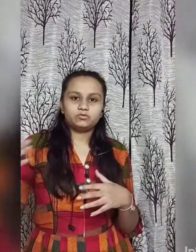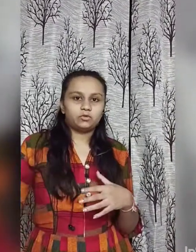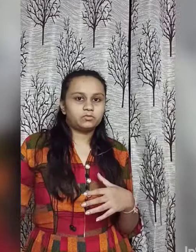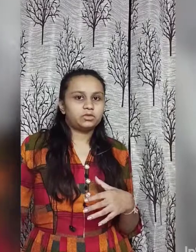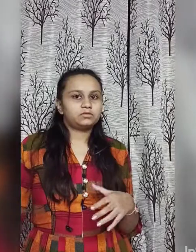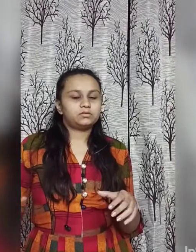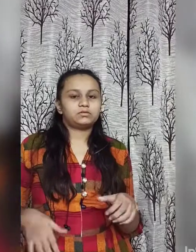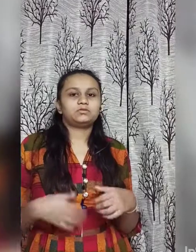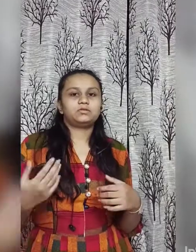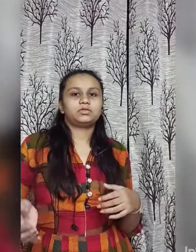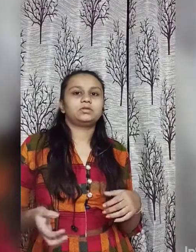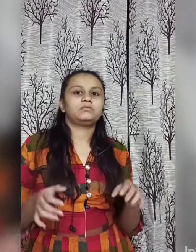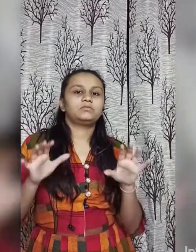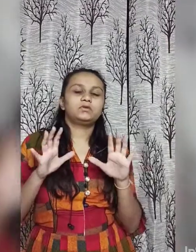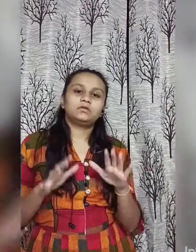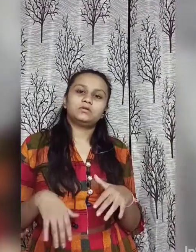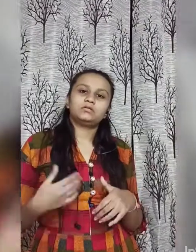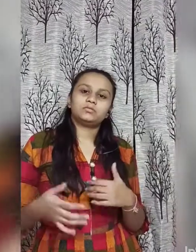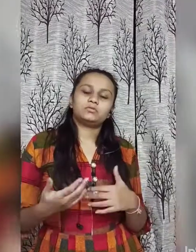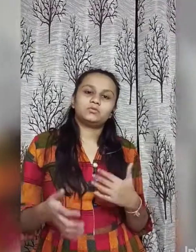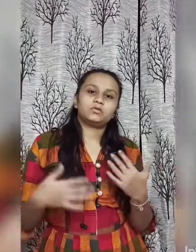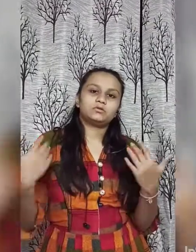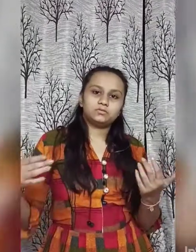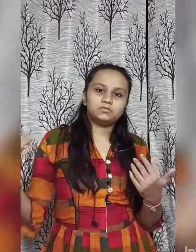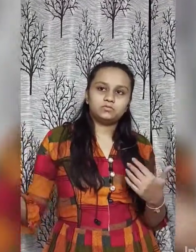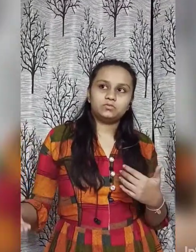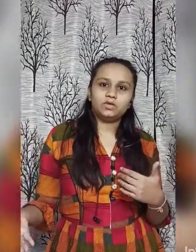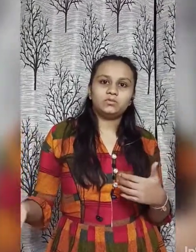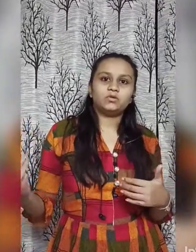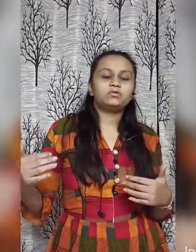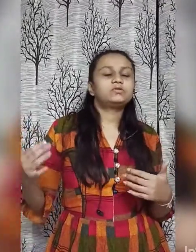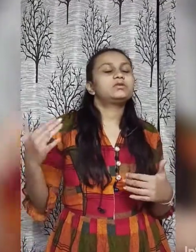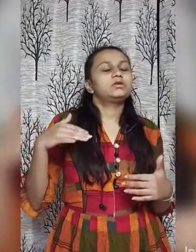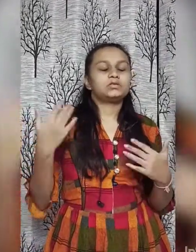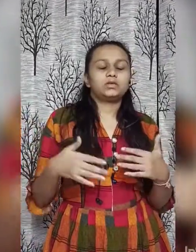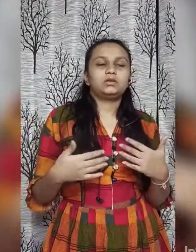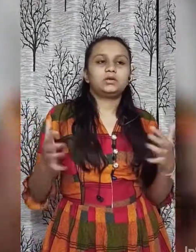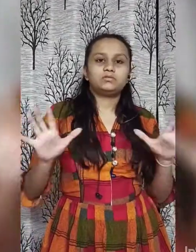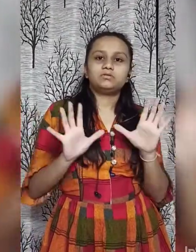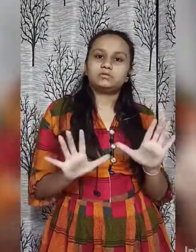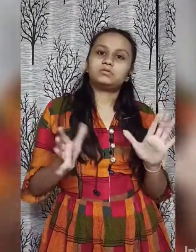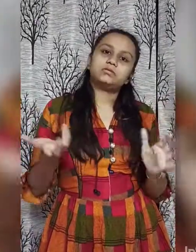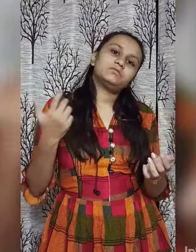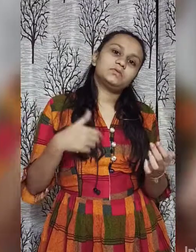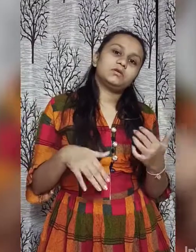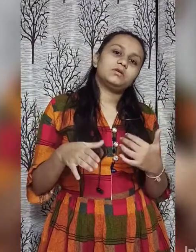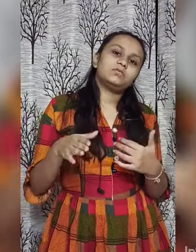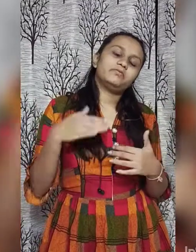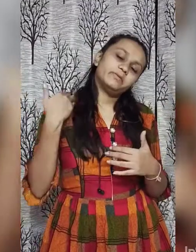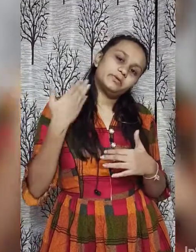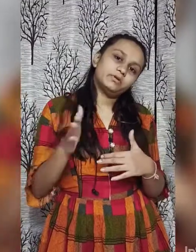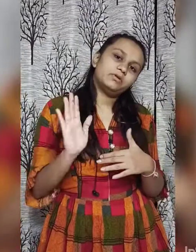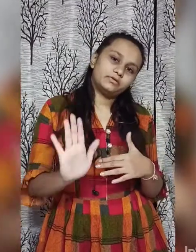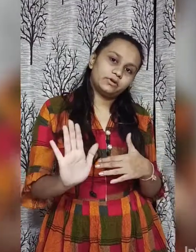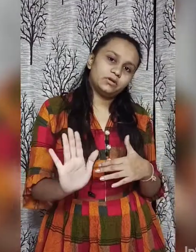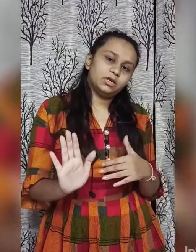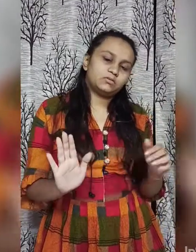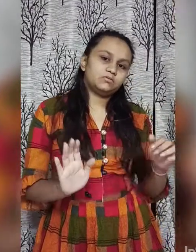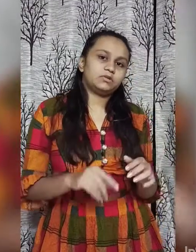pharmaceutical companies manufacture number of drugs may produce say 10,000 tablets of a particular drug at